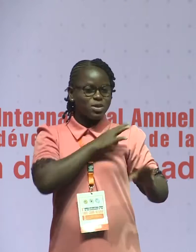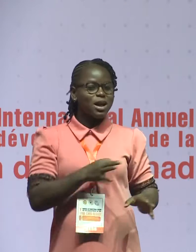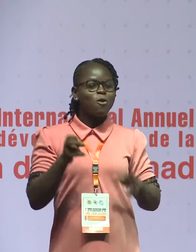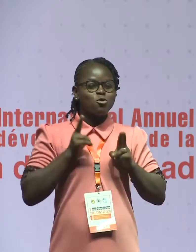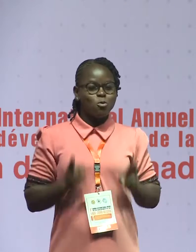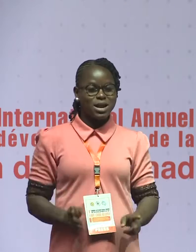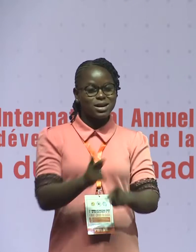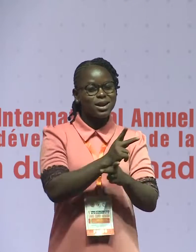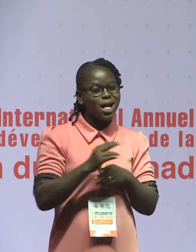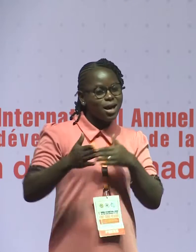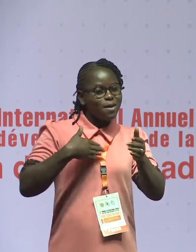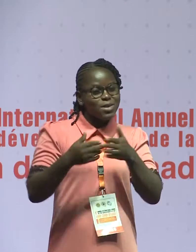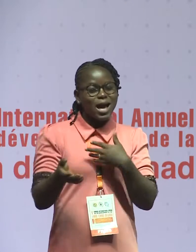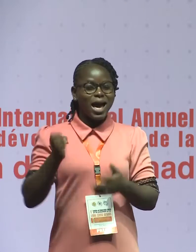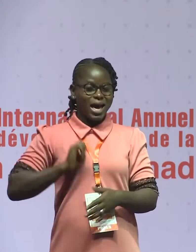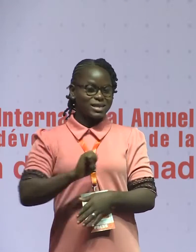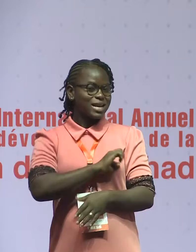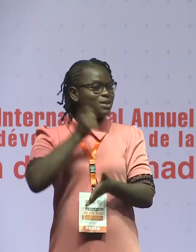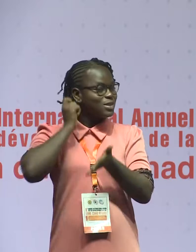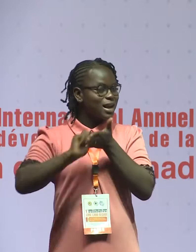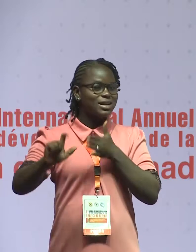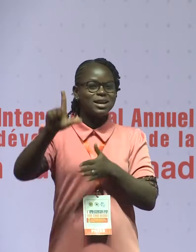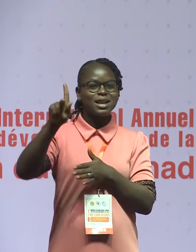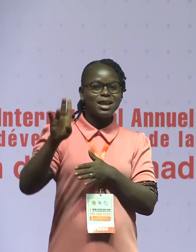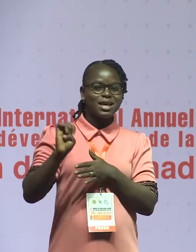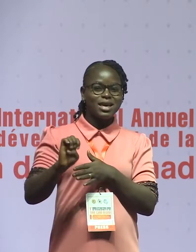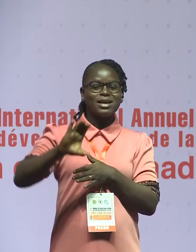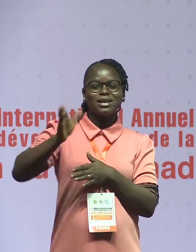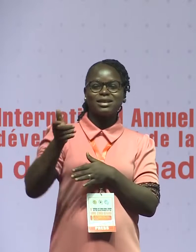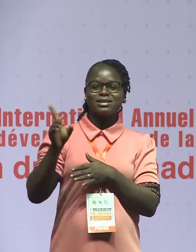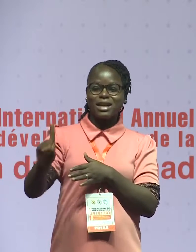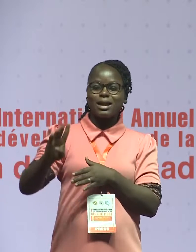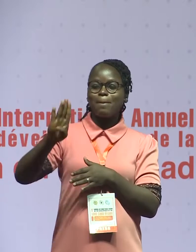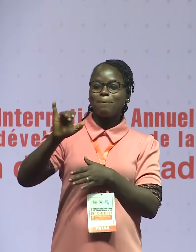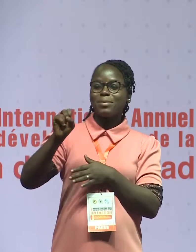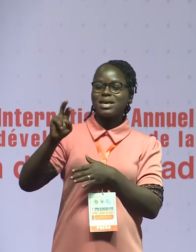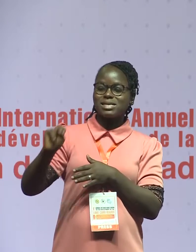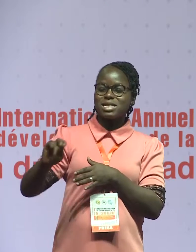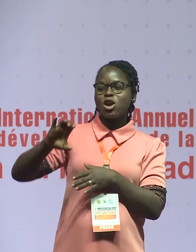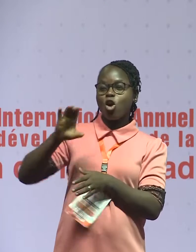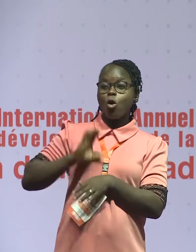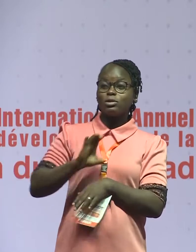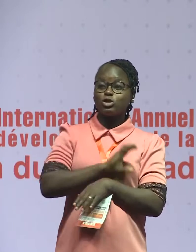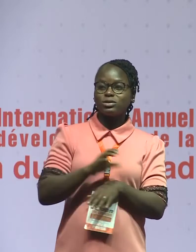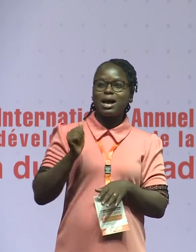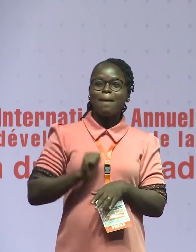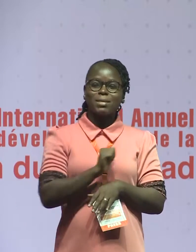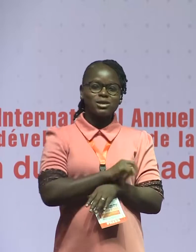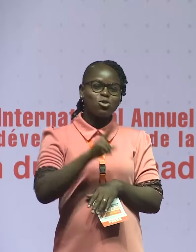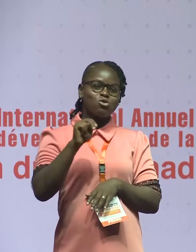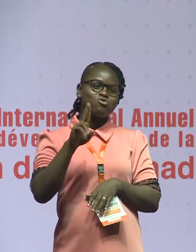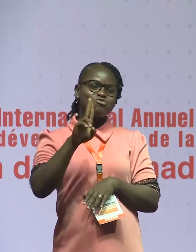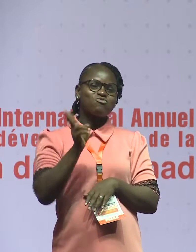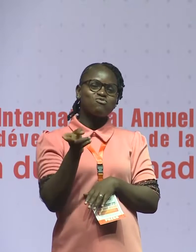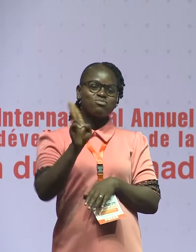Affairs, the Executive Secretary of the Chad Basin Commission, Ambassador Mama Nuhu,